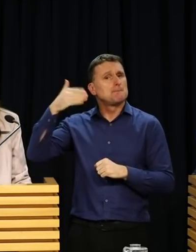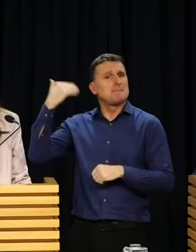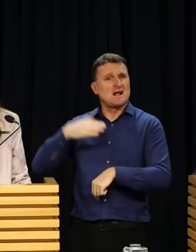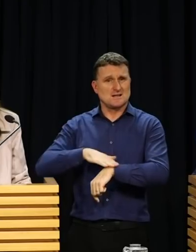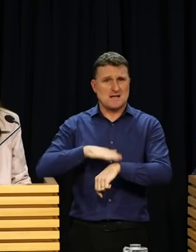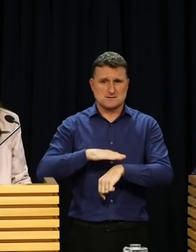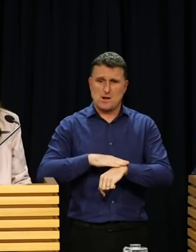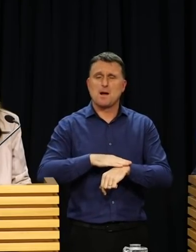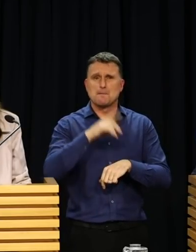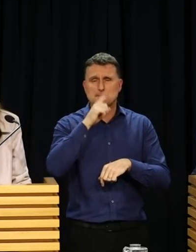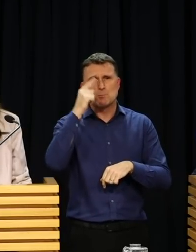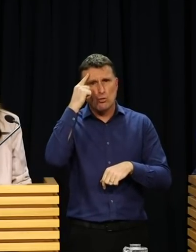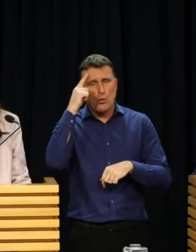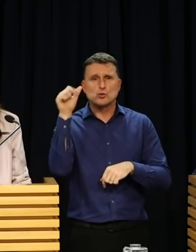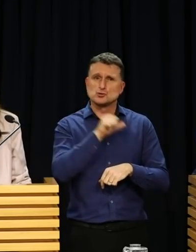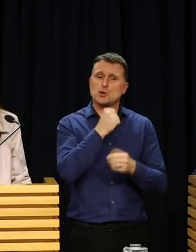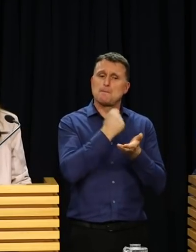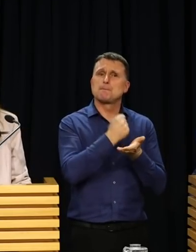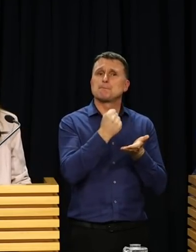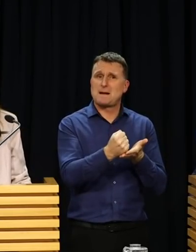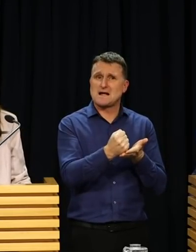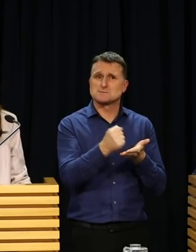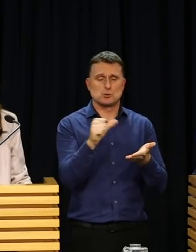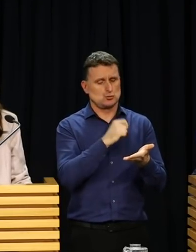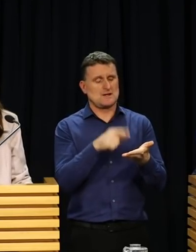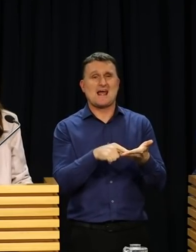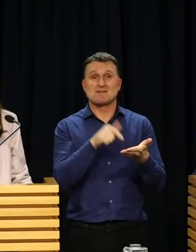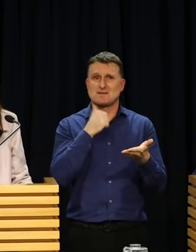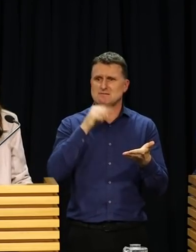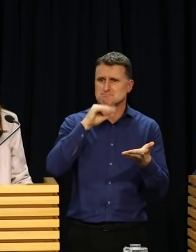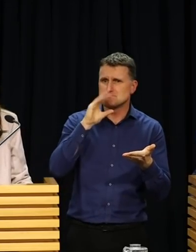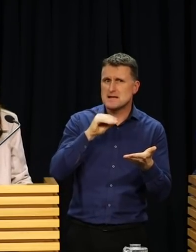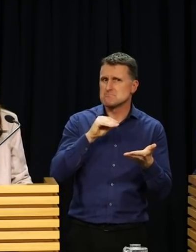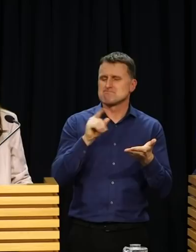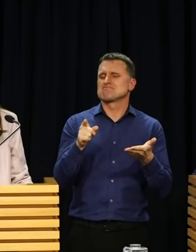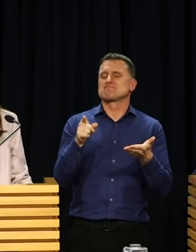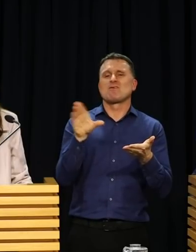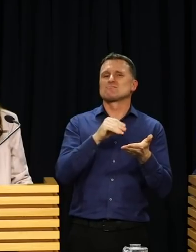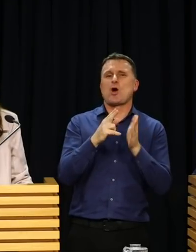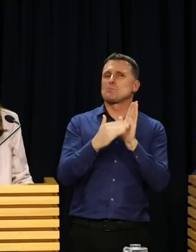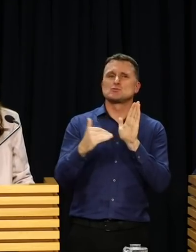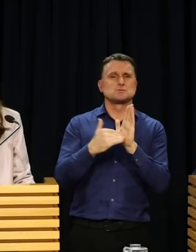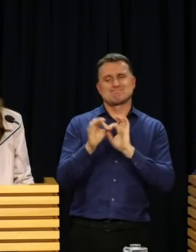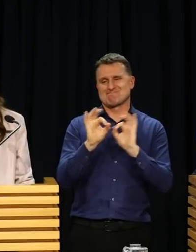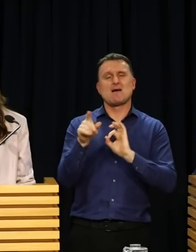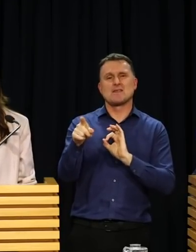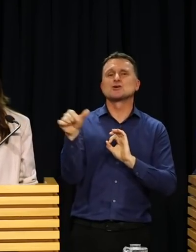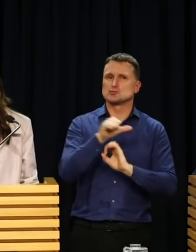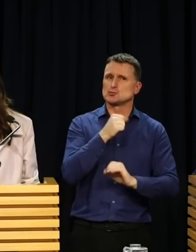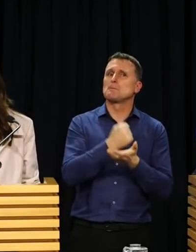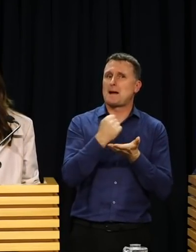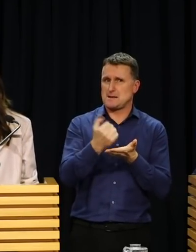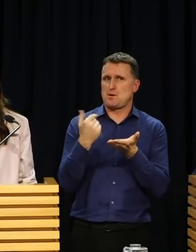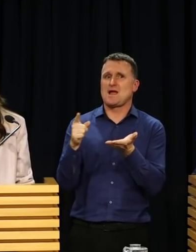that a passport should be carried by those who looked and spoke like they were not born in New Zealand. When